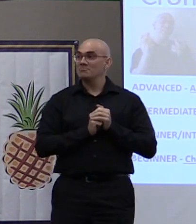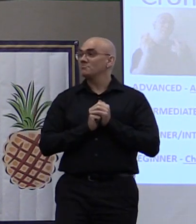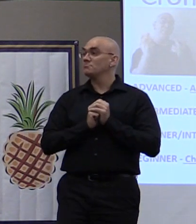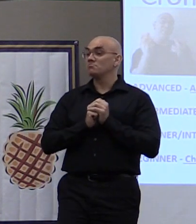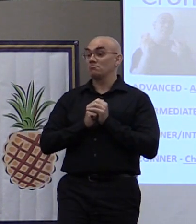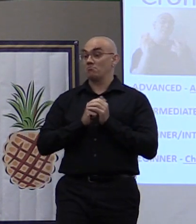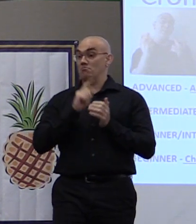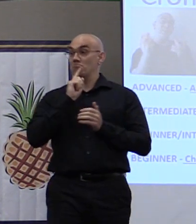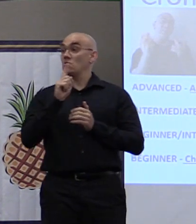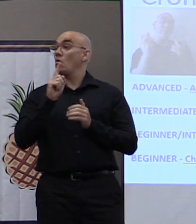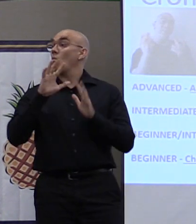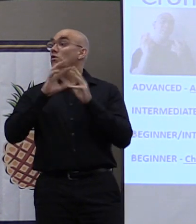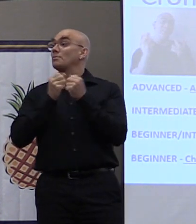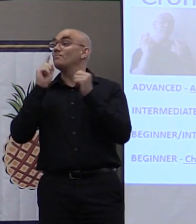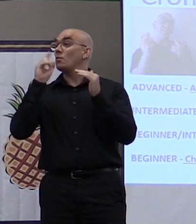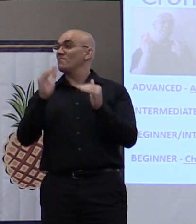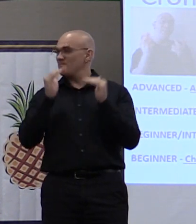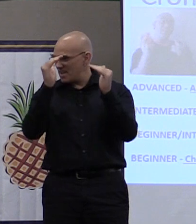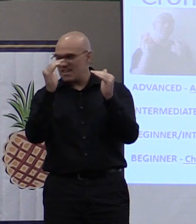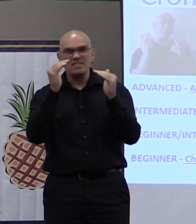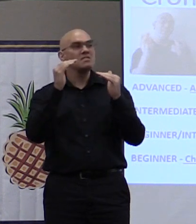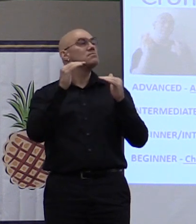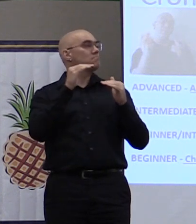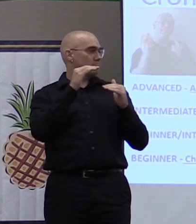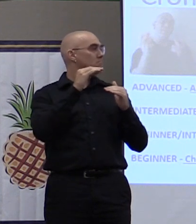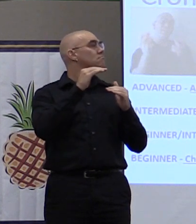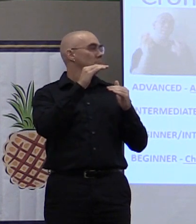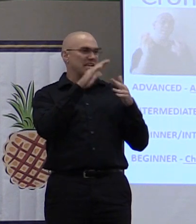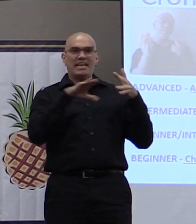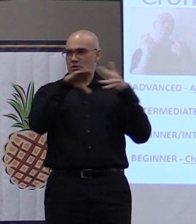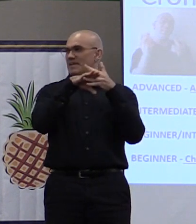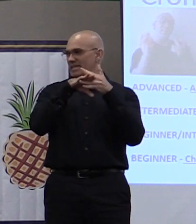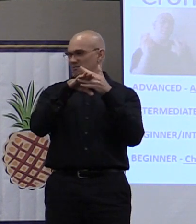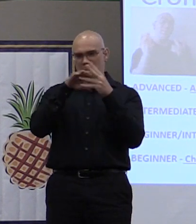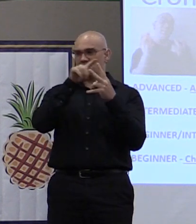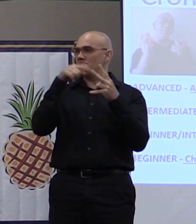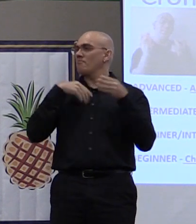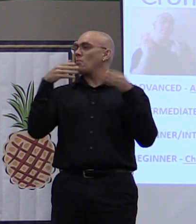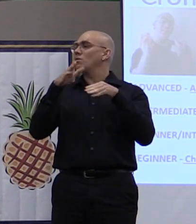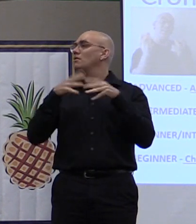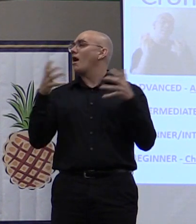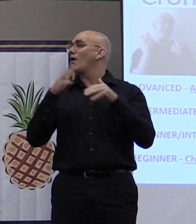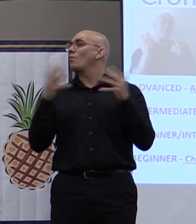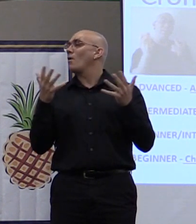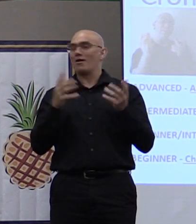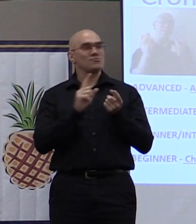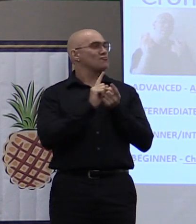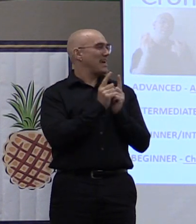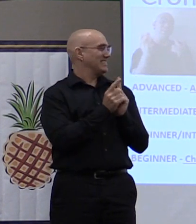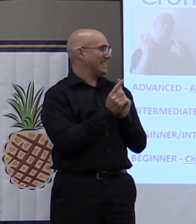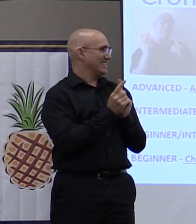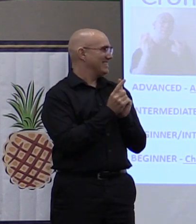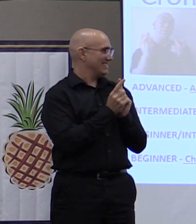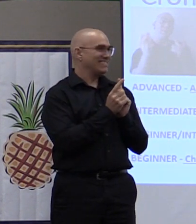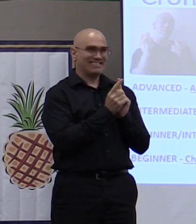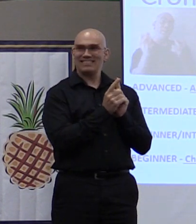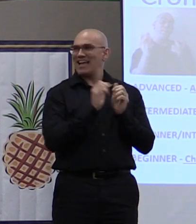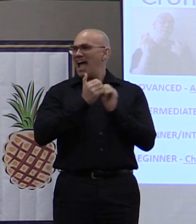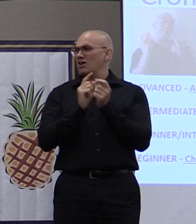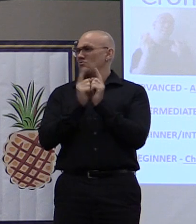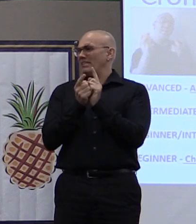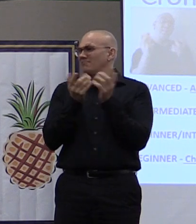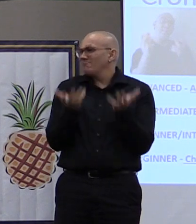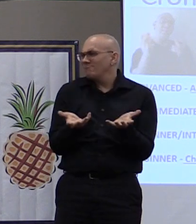see you there. Really, the workshops are for advanced level and intermediate. We'll be focusing